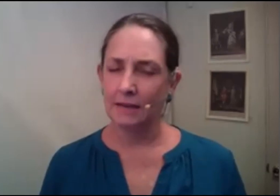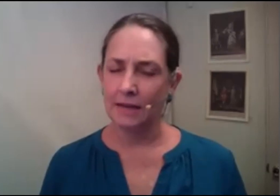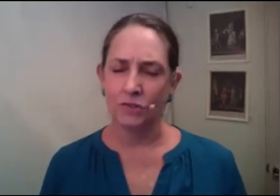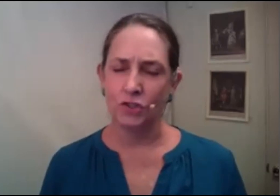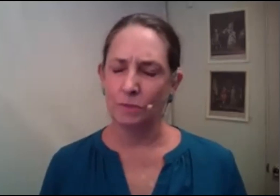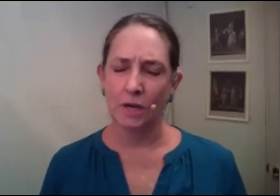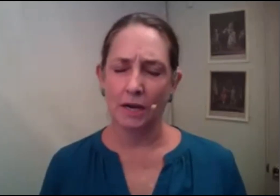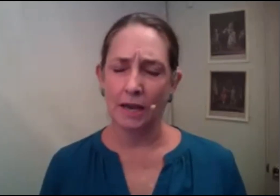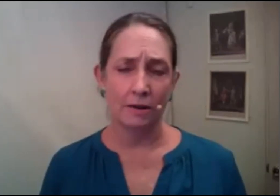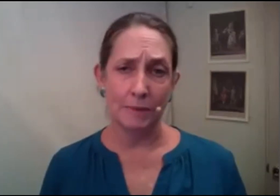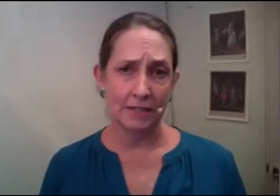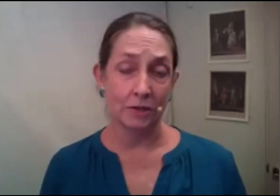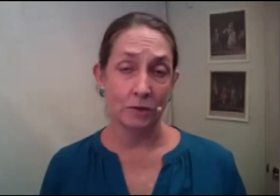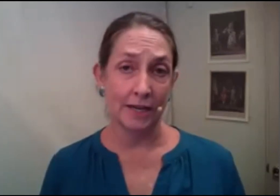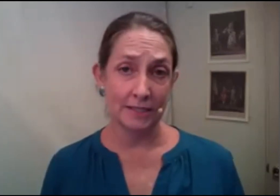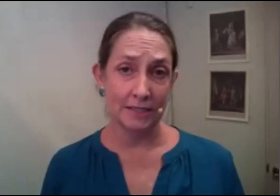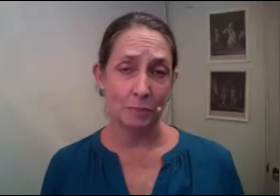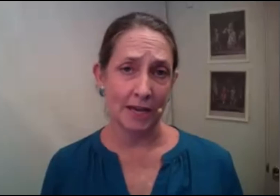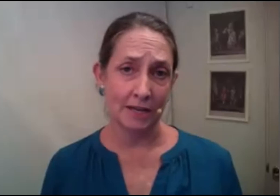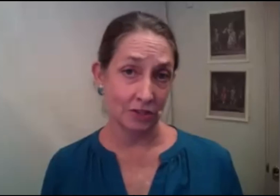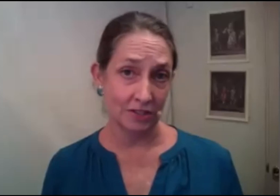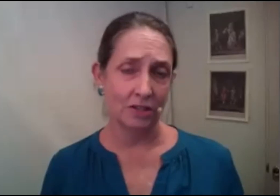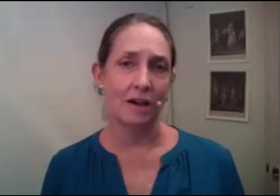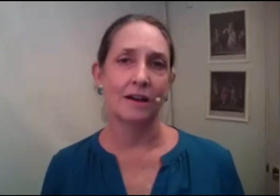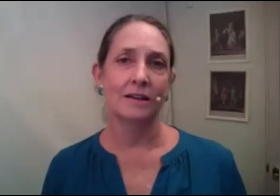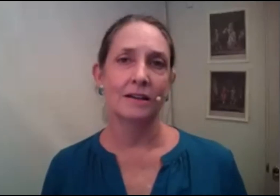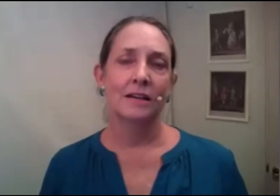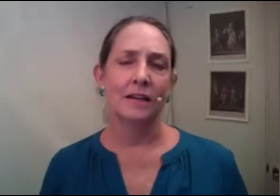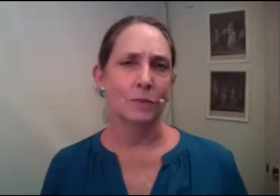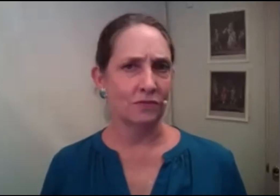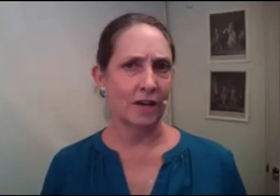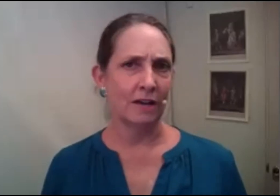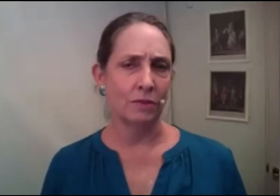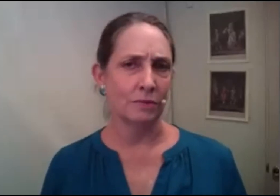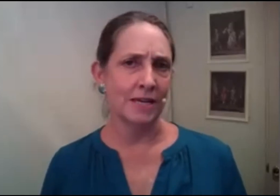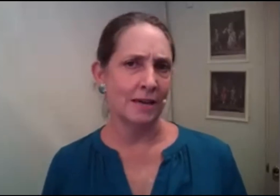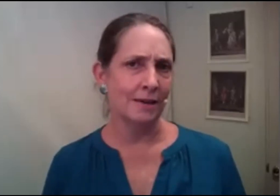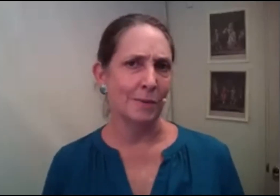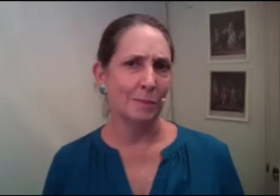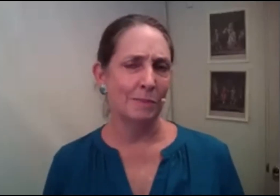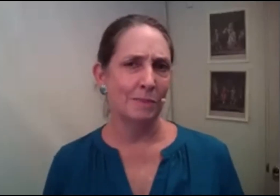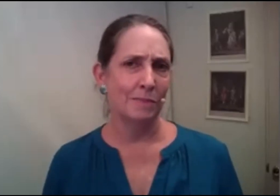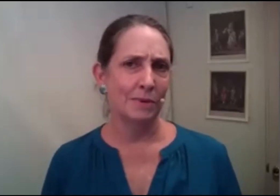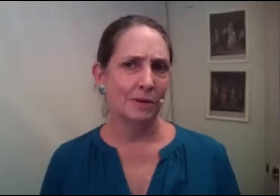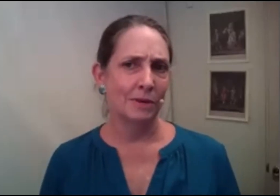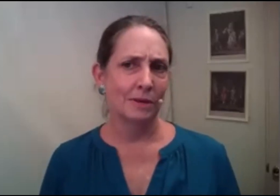And as Jim got out of bed to go and answer it, Patty looked at the clock and it was 5:03 a.m.